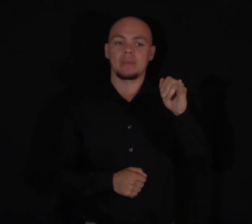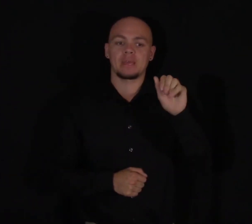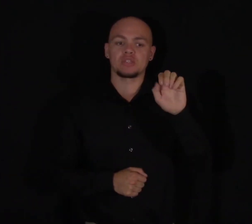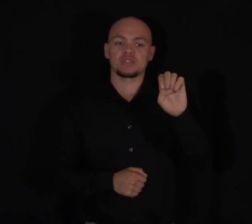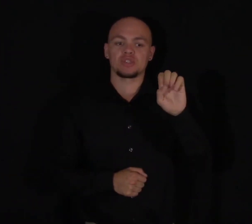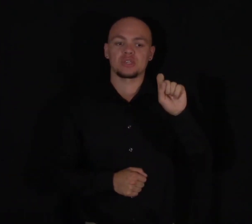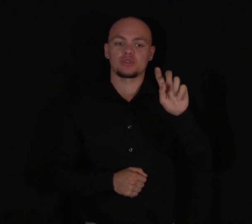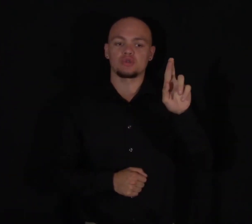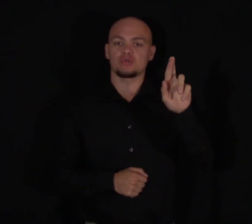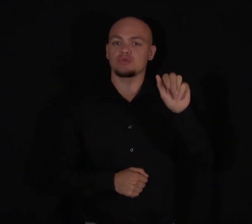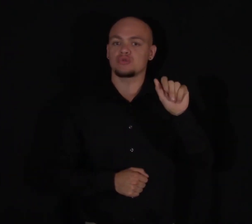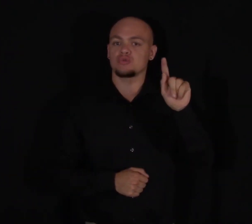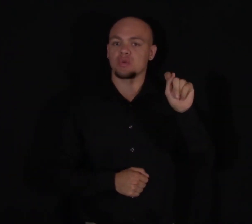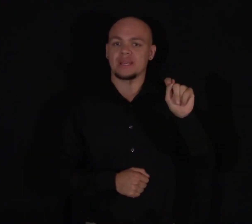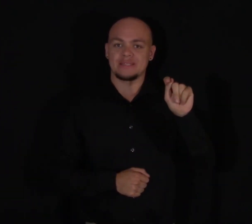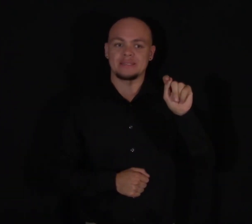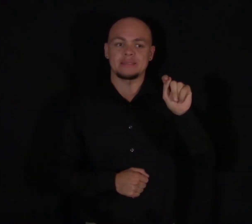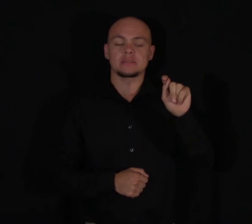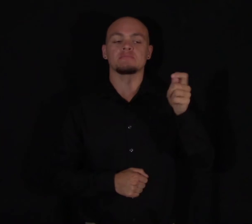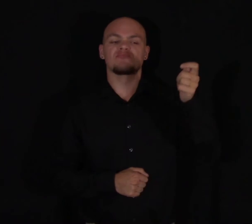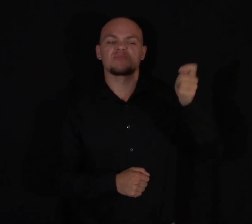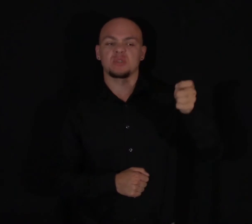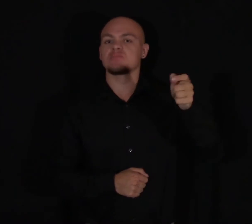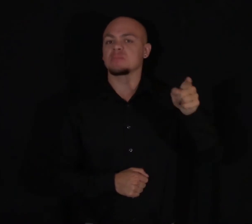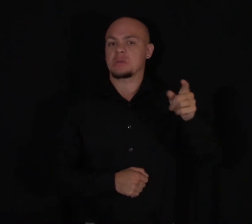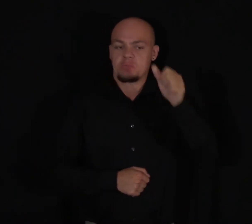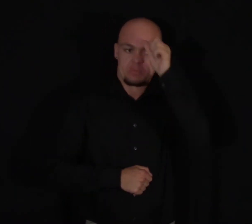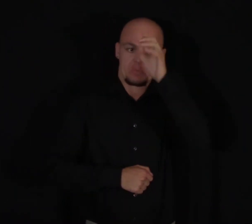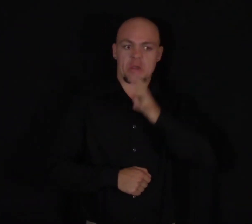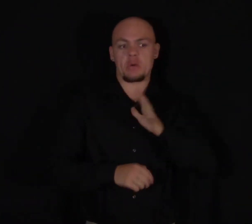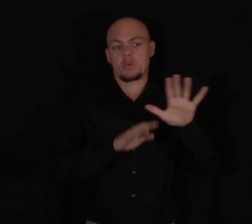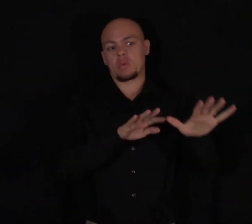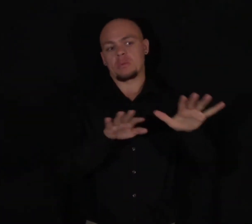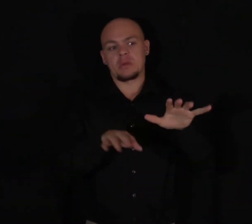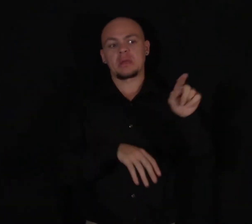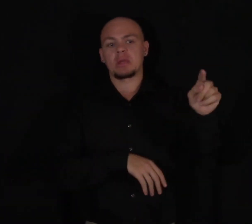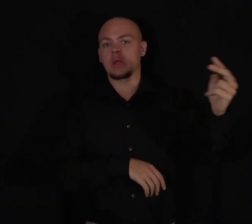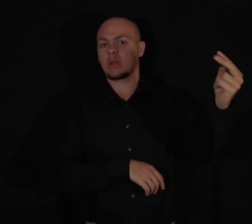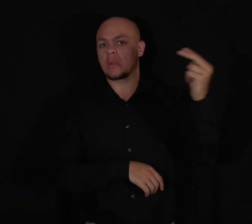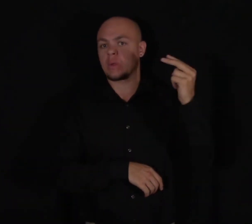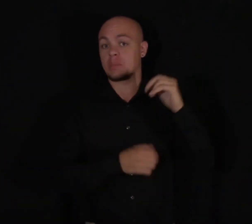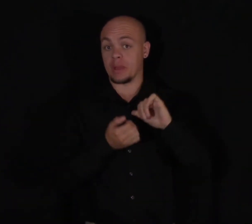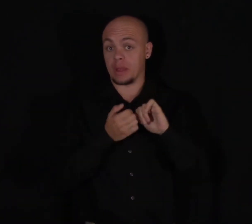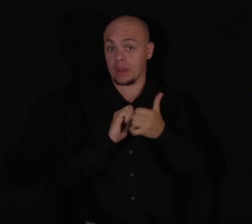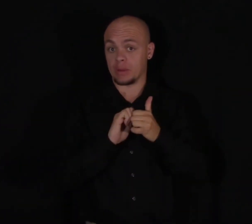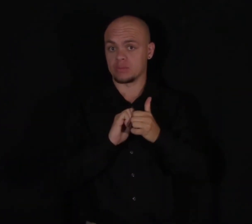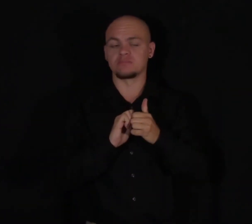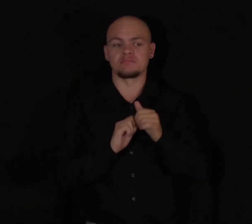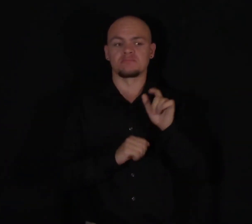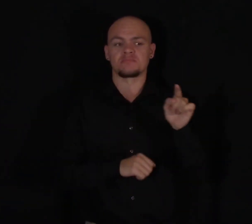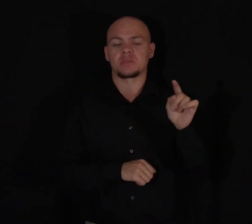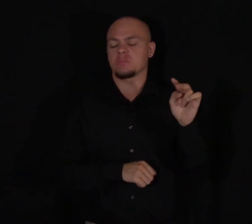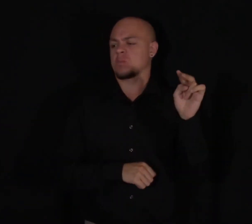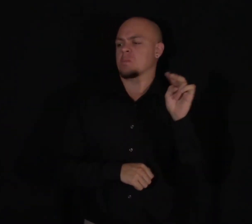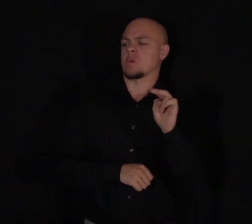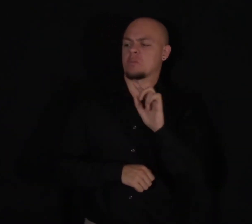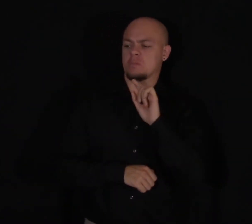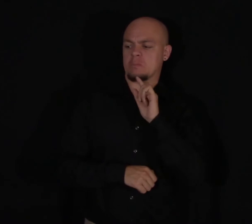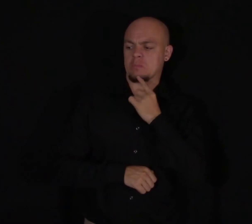calm and mild manners. He looked upon me, however, with some degree of severity, and then, turning towards